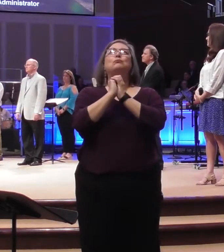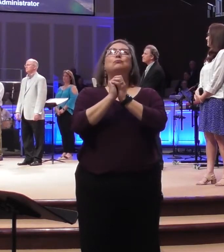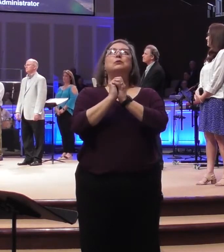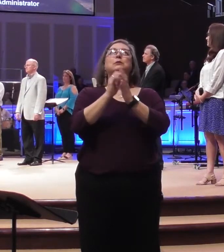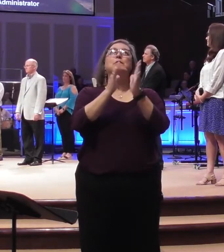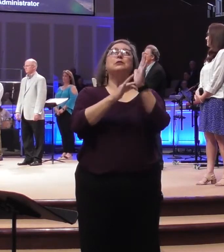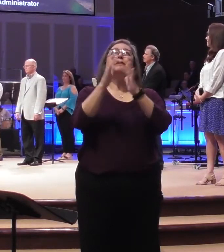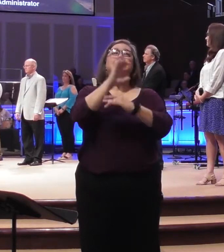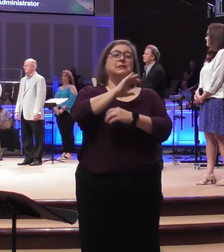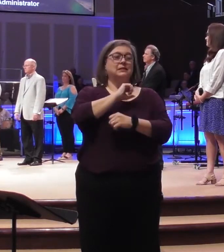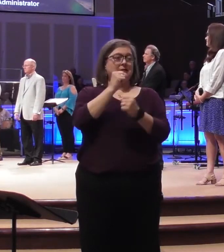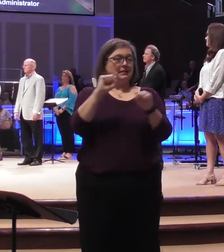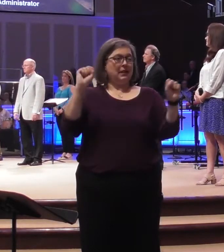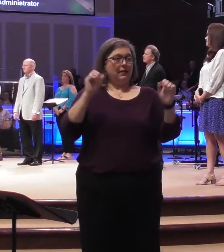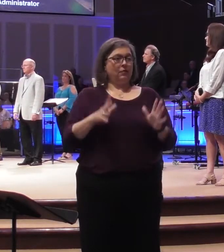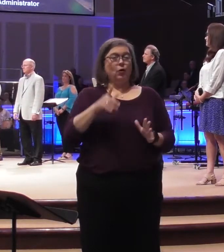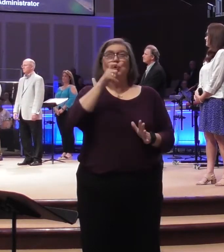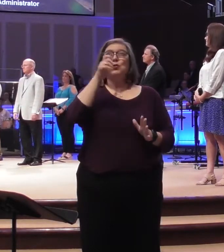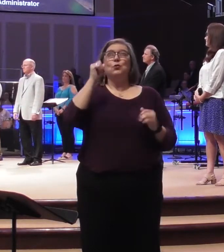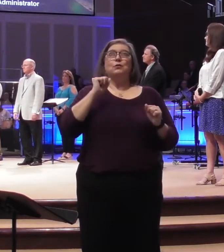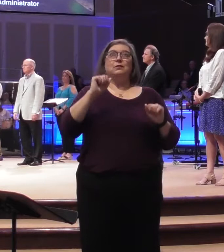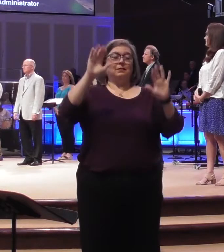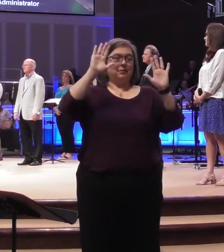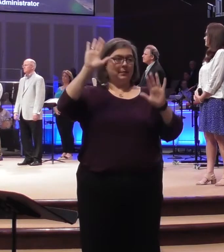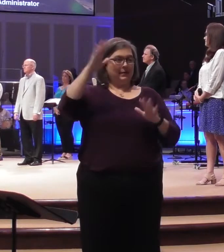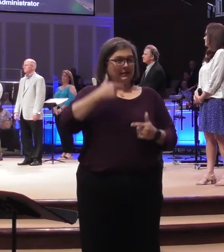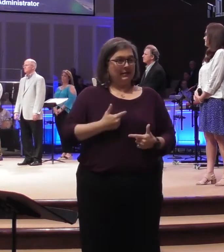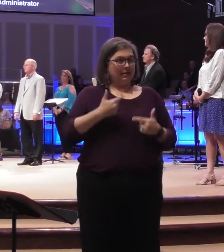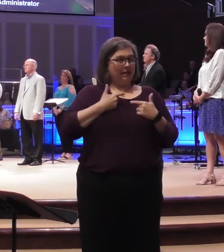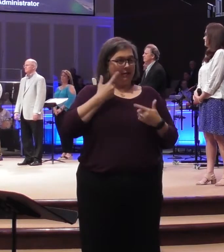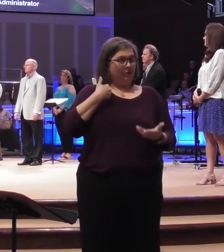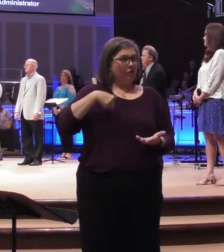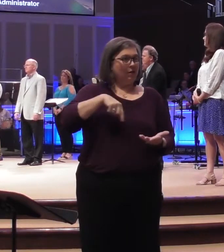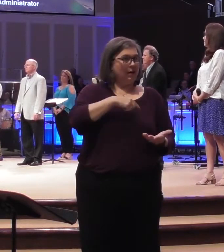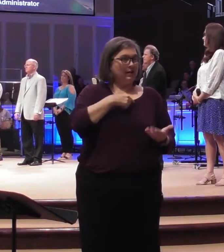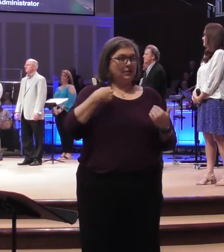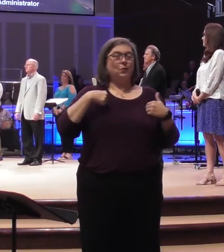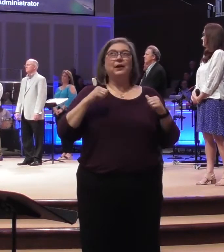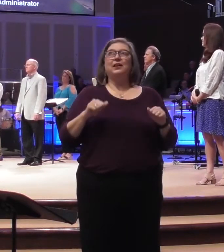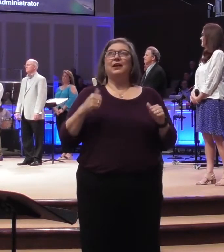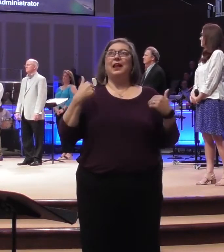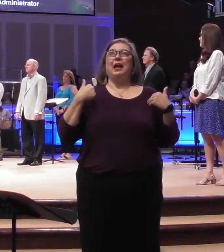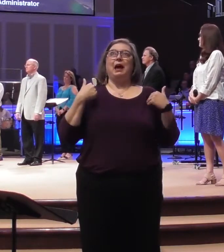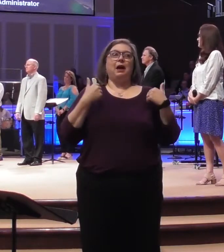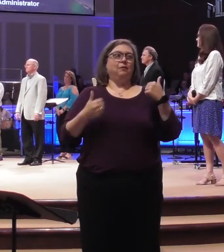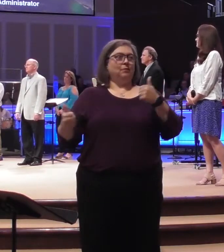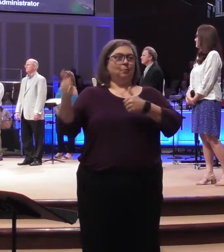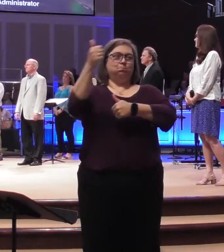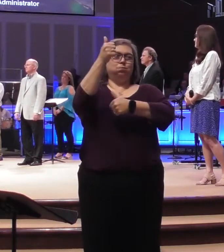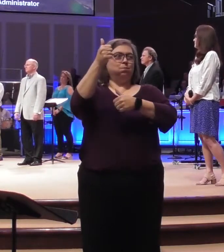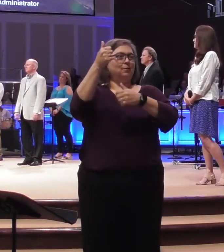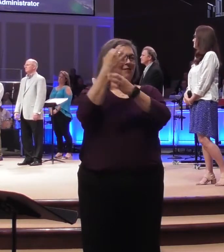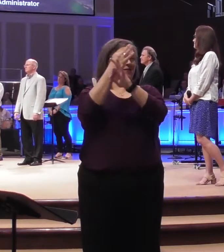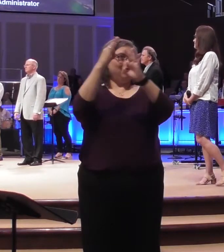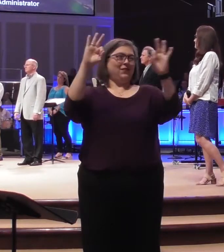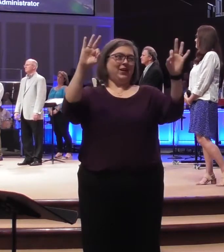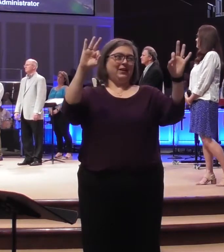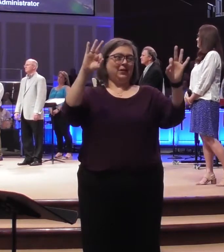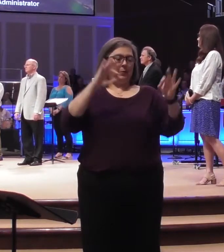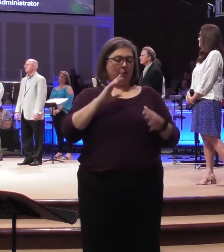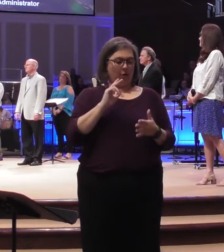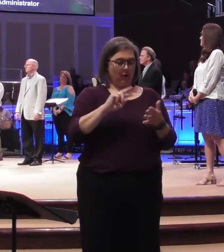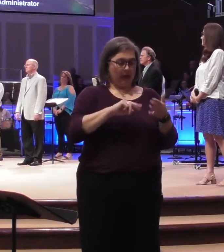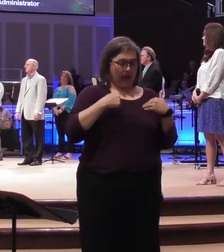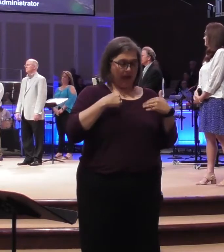gave his life that we might have the ultimate freedom, which is having a right relationship with him, having purpose in life, having our sins